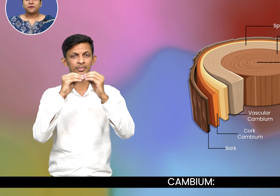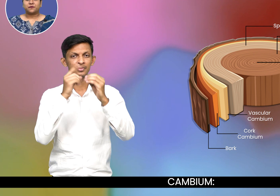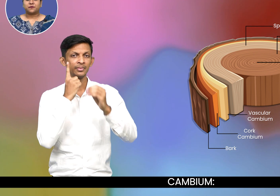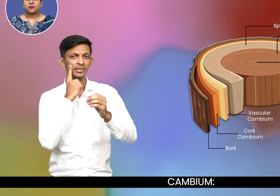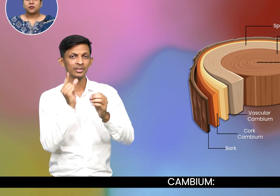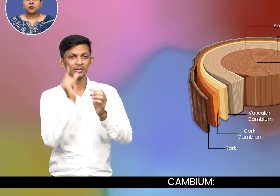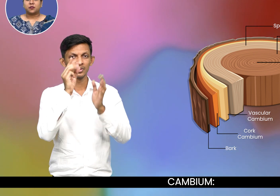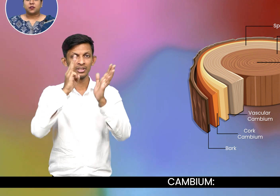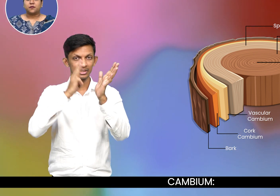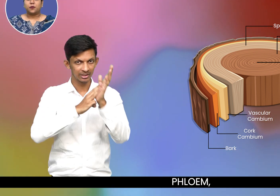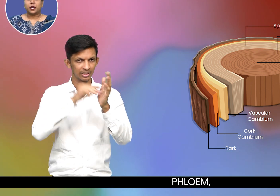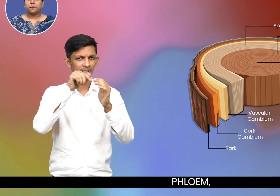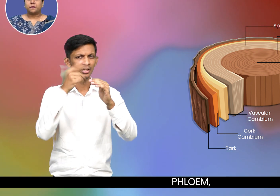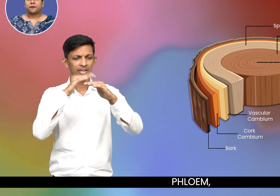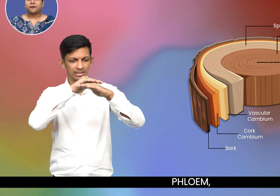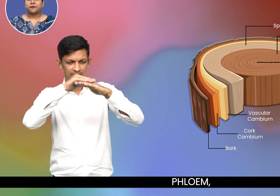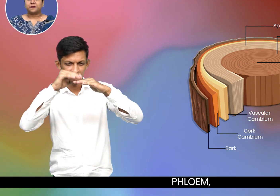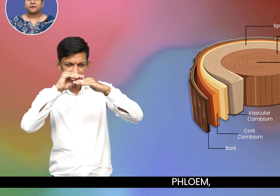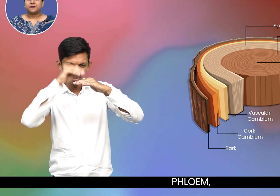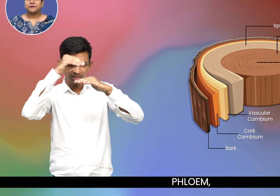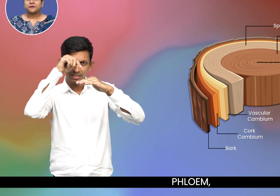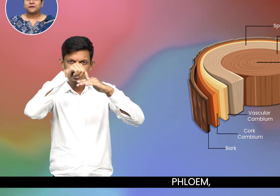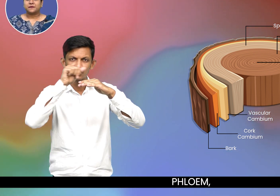Cambium, phloem,